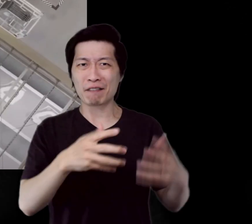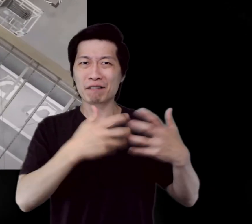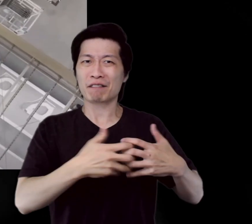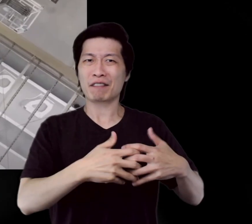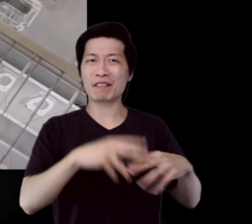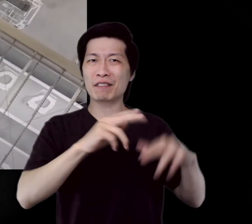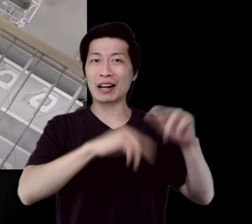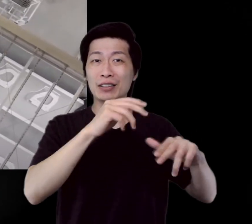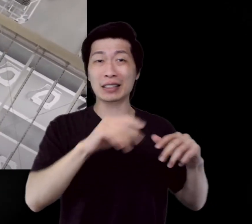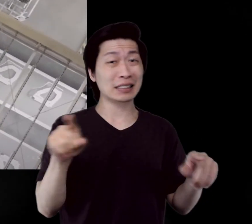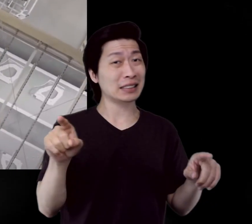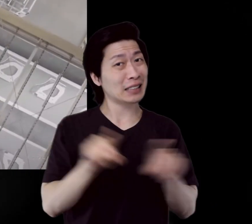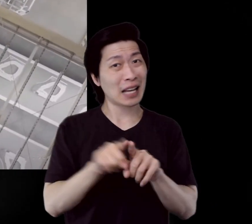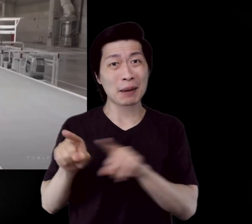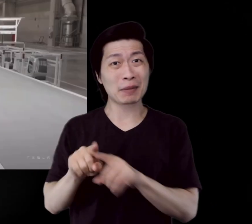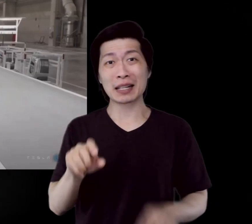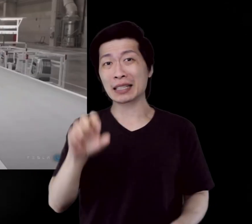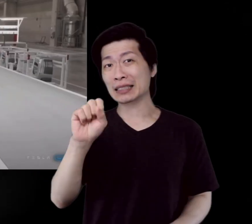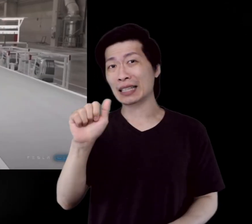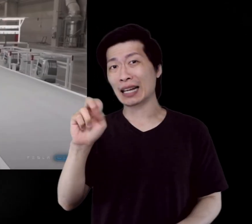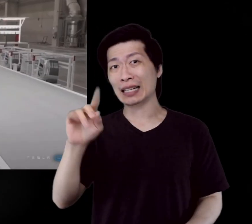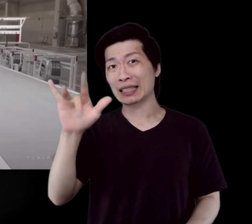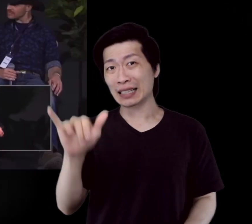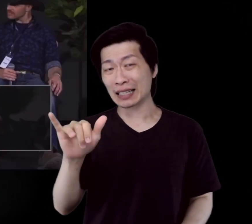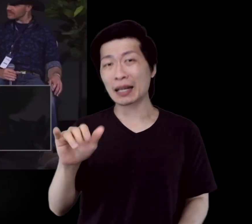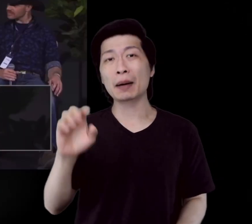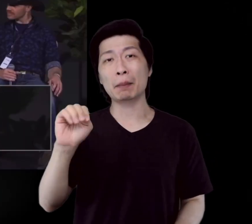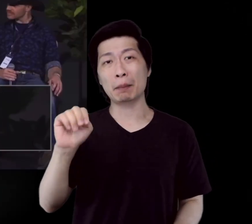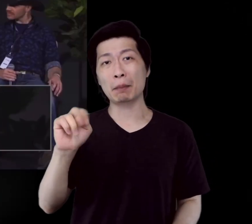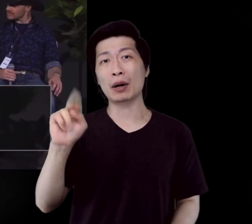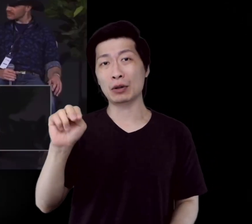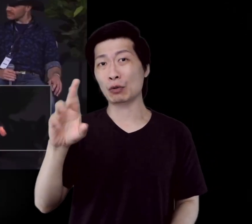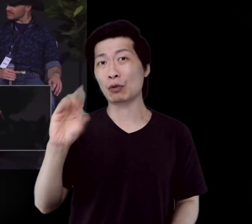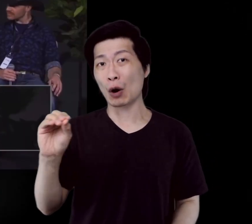and saw the factories with his own eyes.